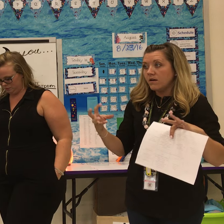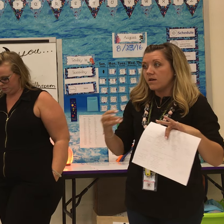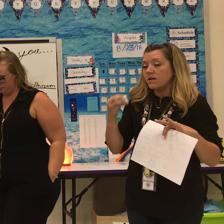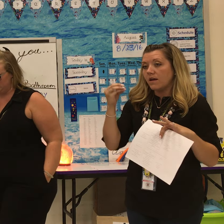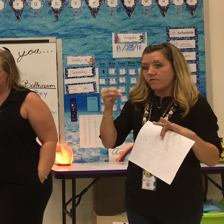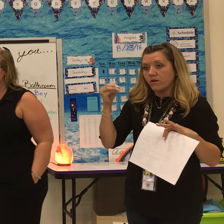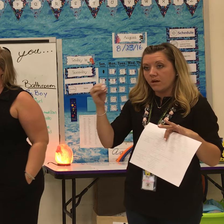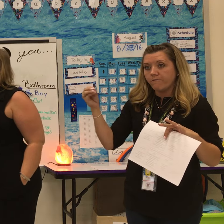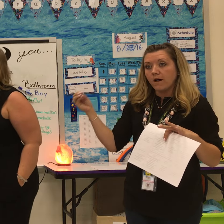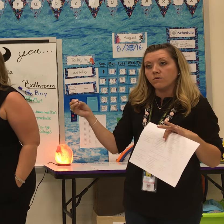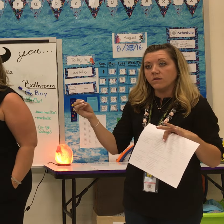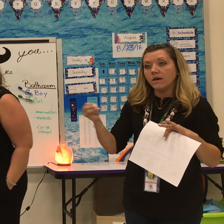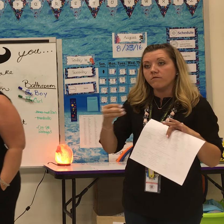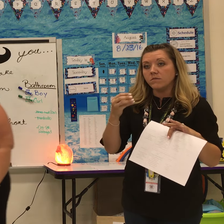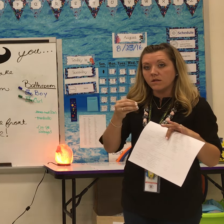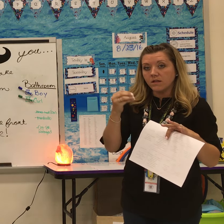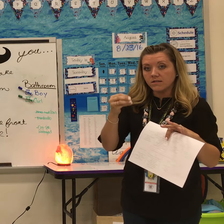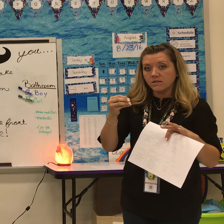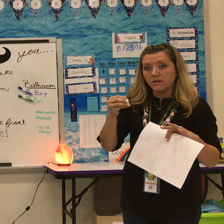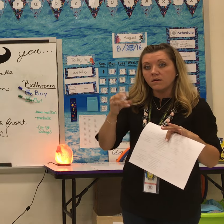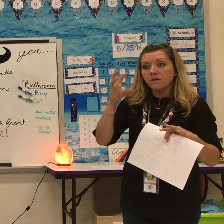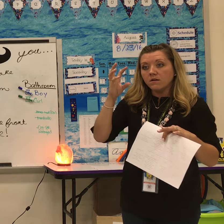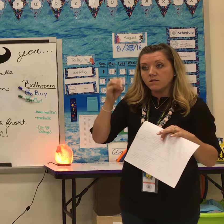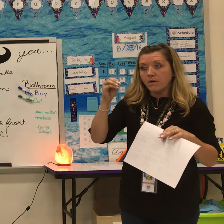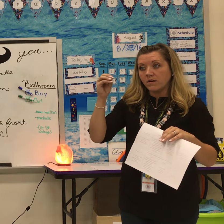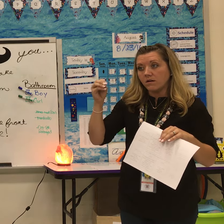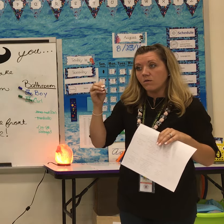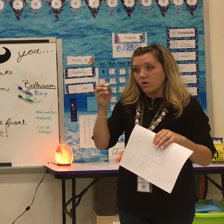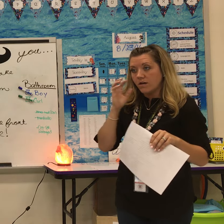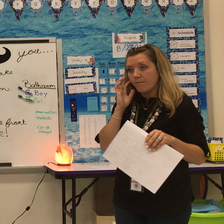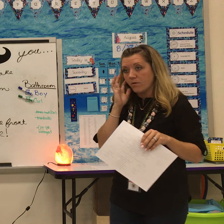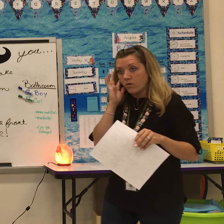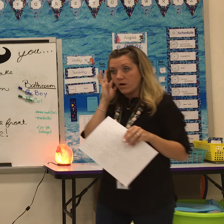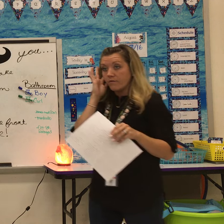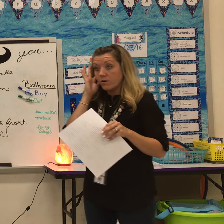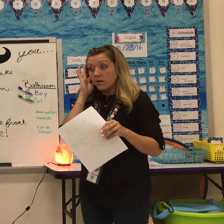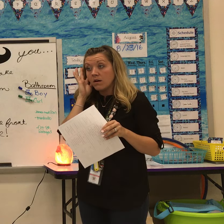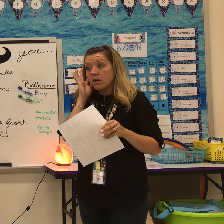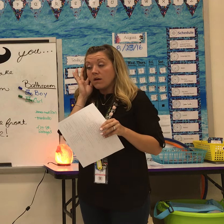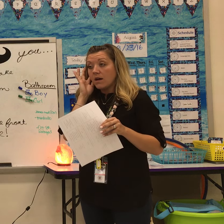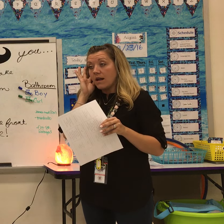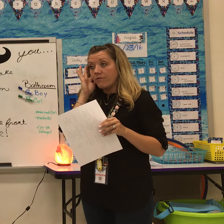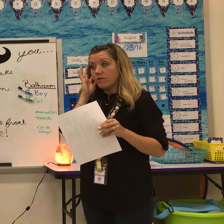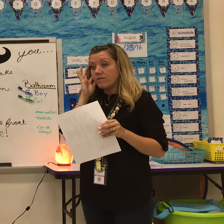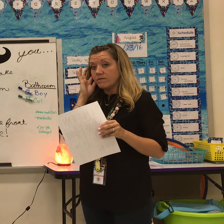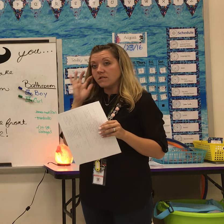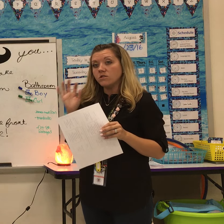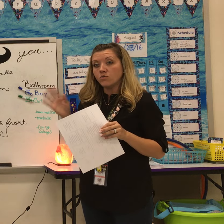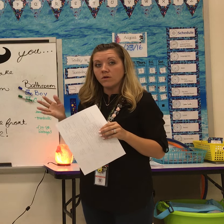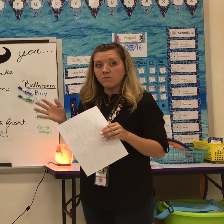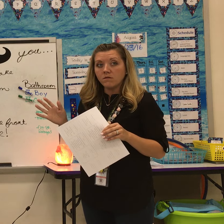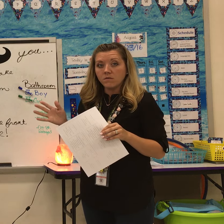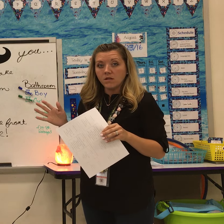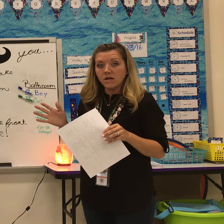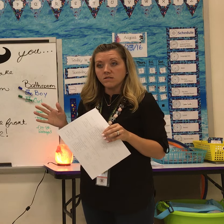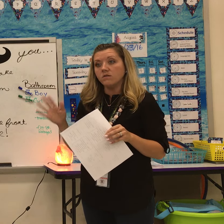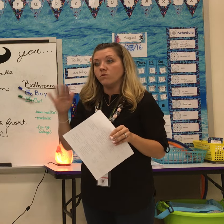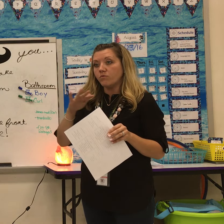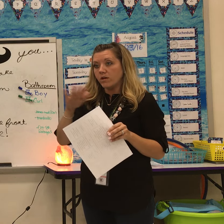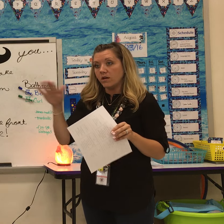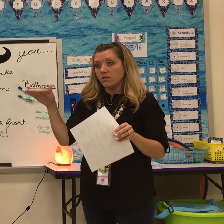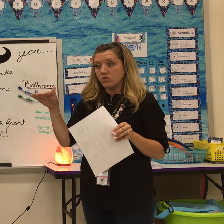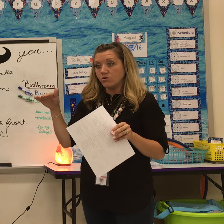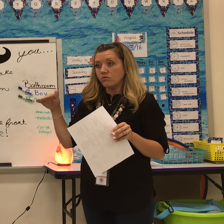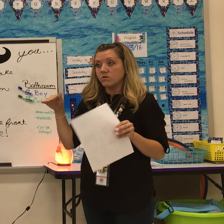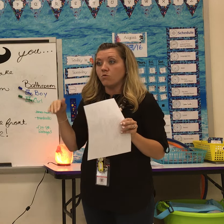Monday, and then every day following, they have a mini lesson depending on what topic we're covering. And after the 15 to 20 minute mini lesson,